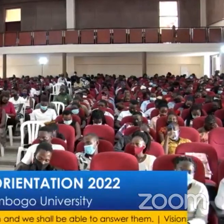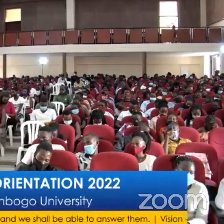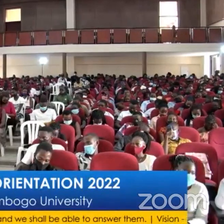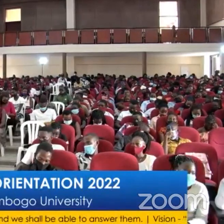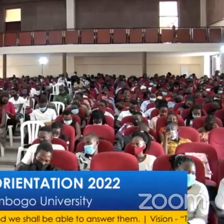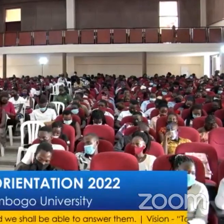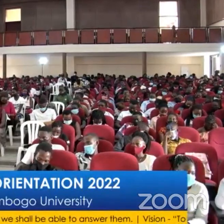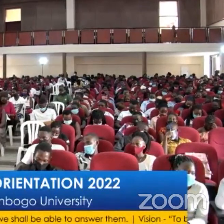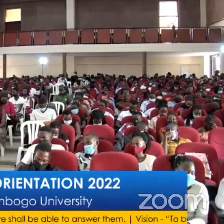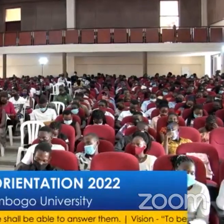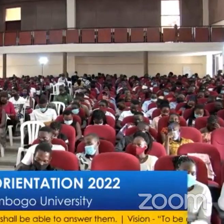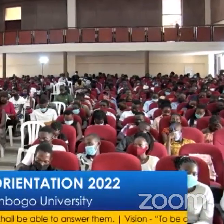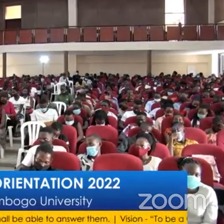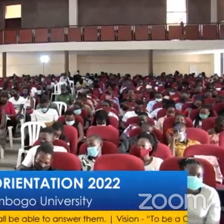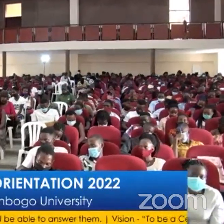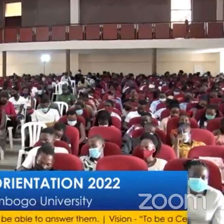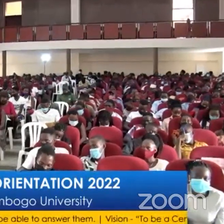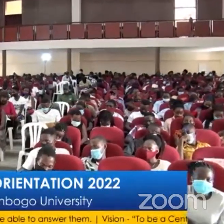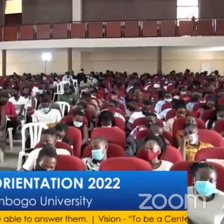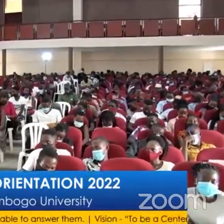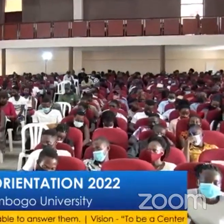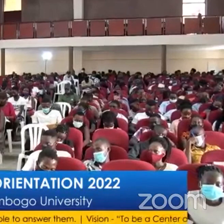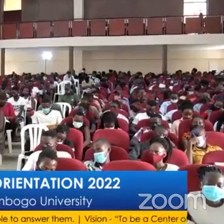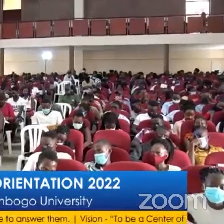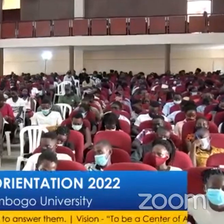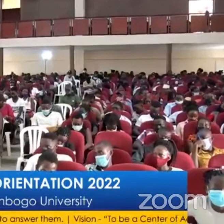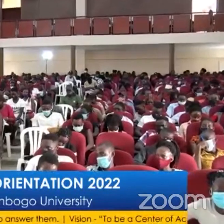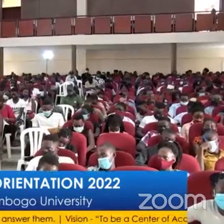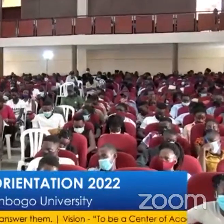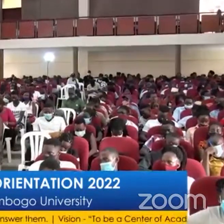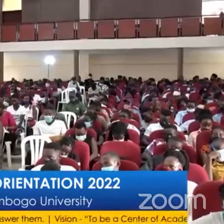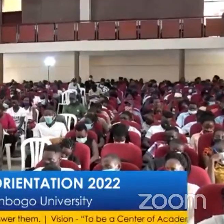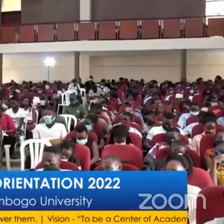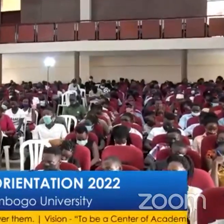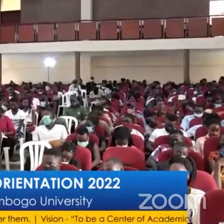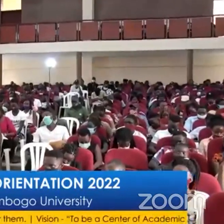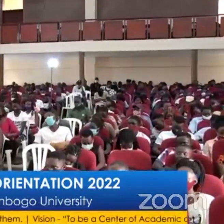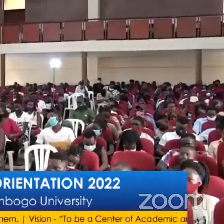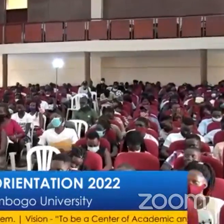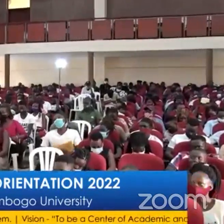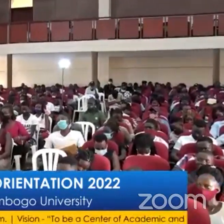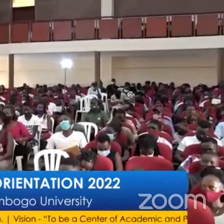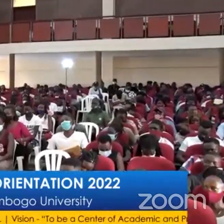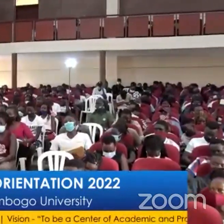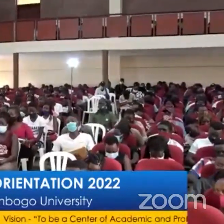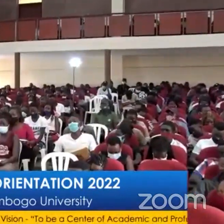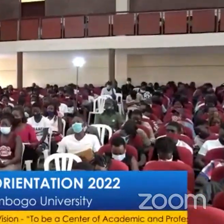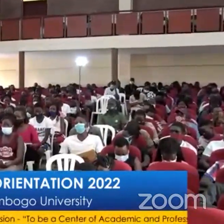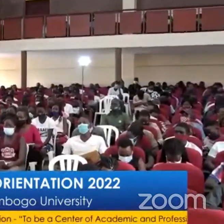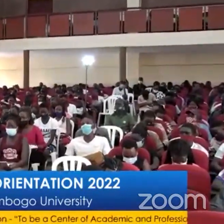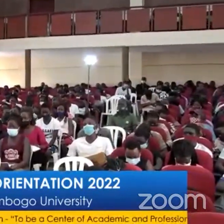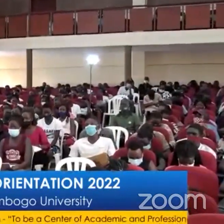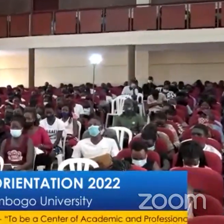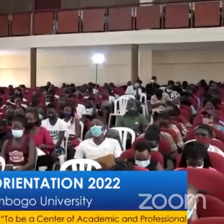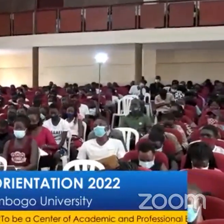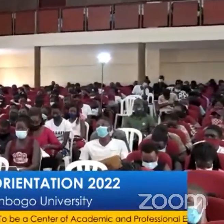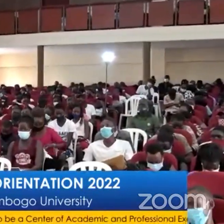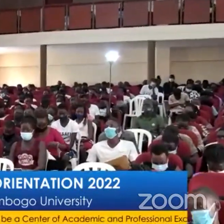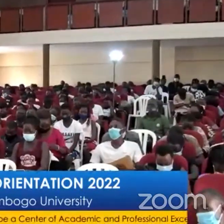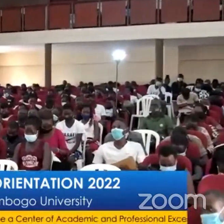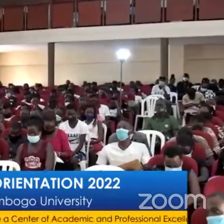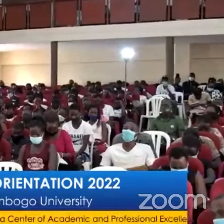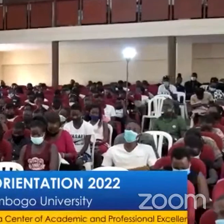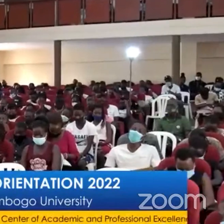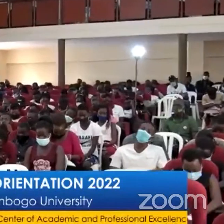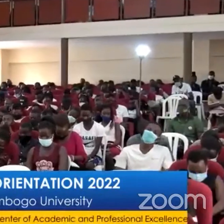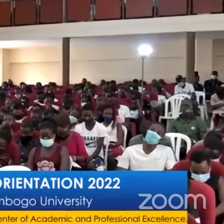I think the library will also come in to teach you how to access the e-resources. So